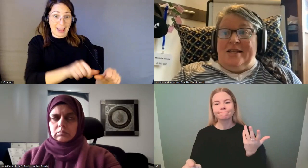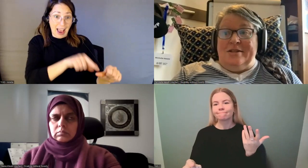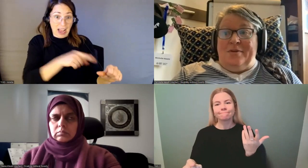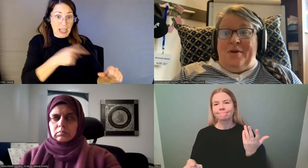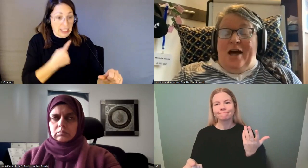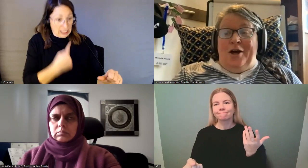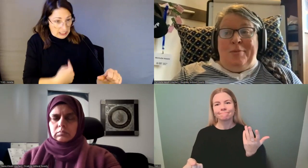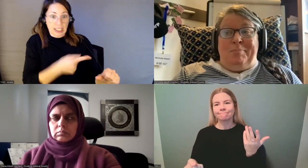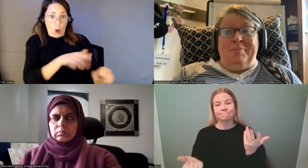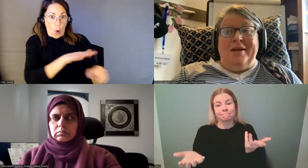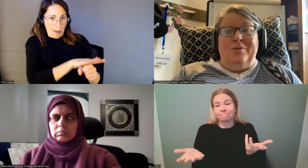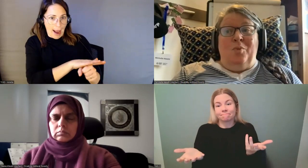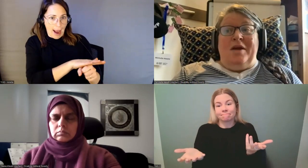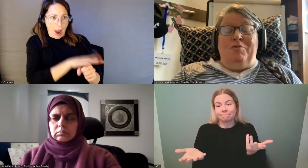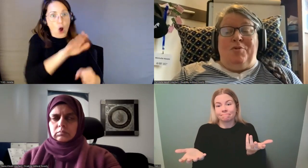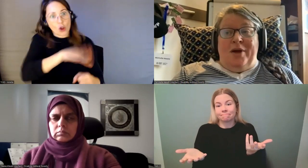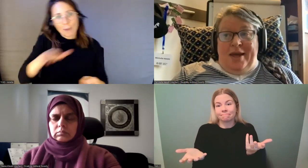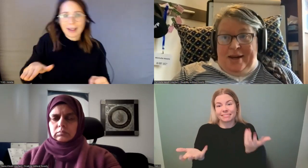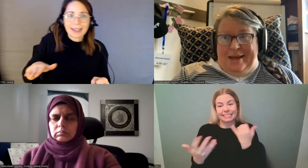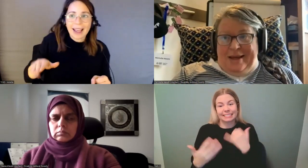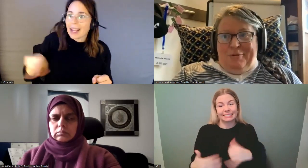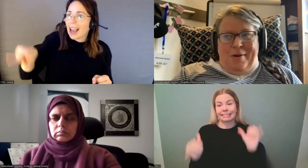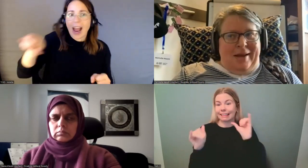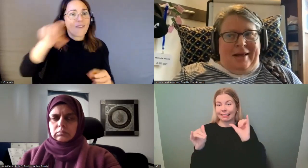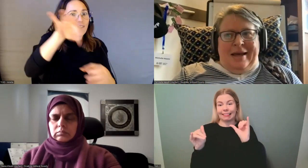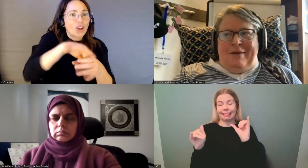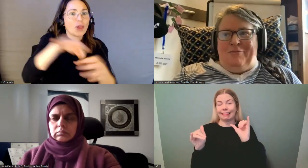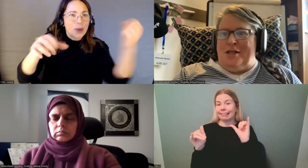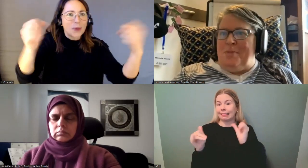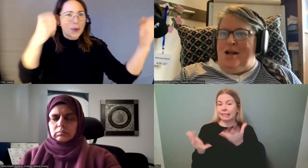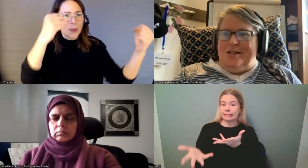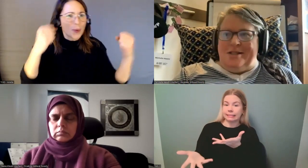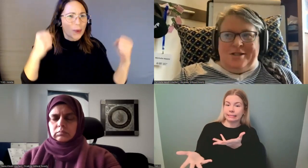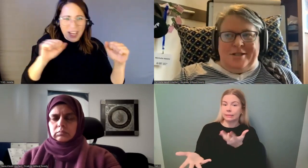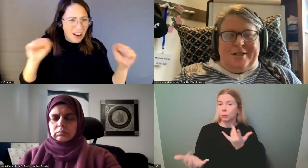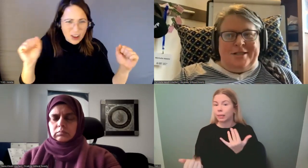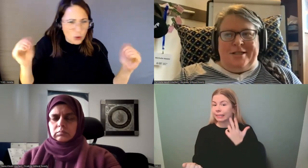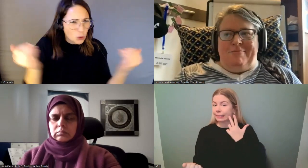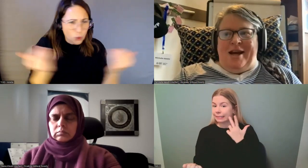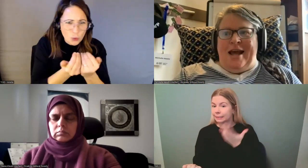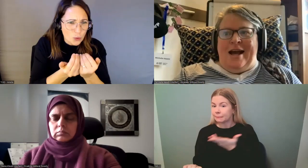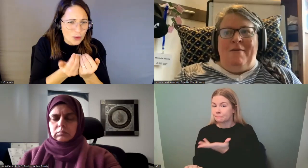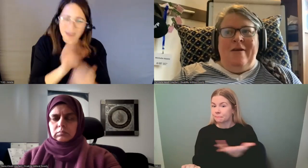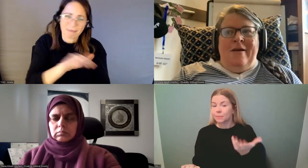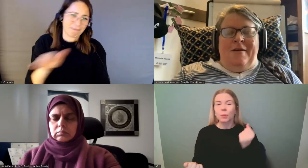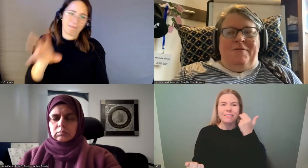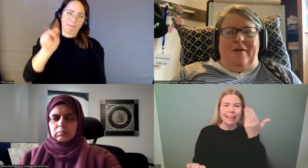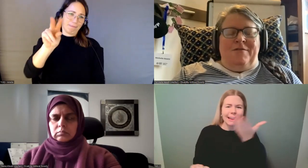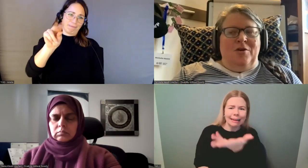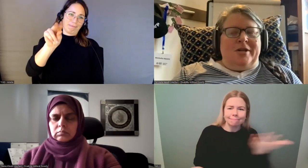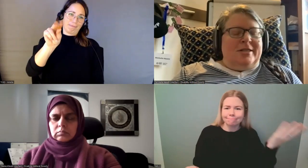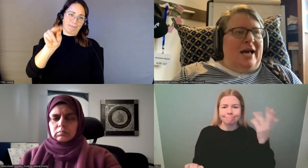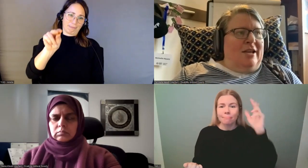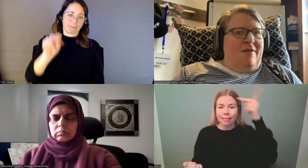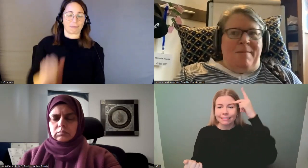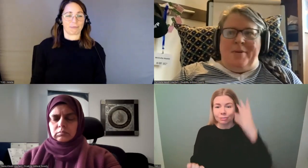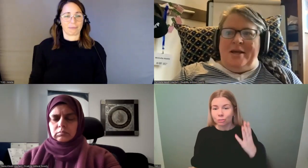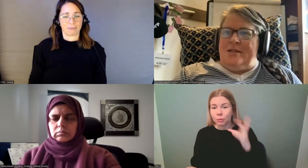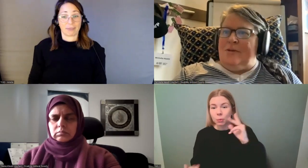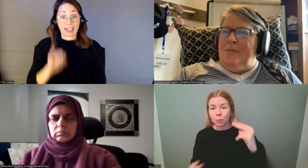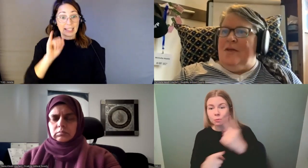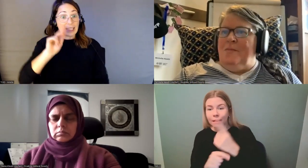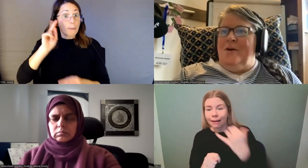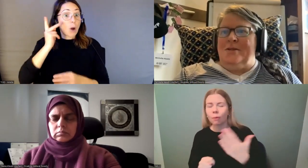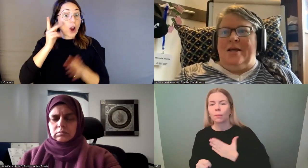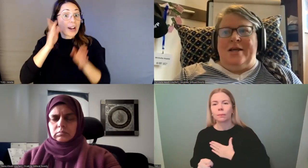vote yes. We really, if there's politicians listening right now, if you can tell your